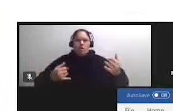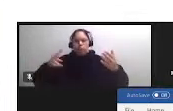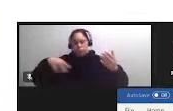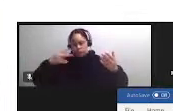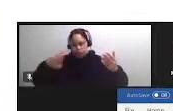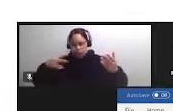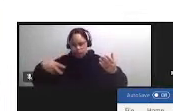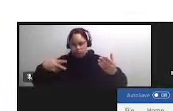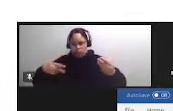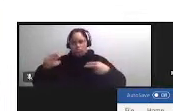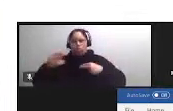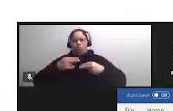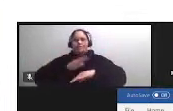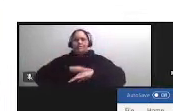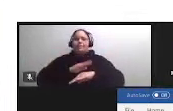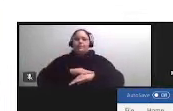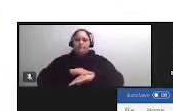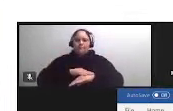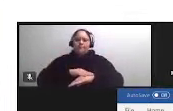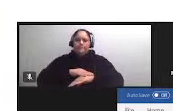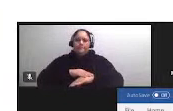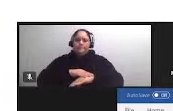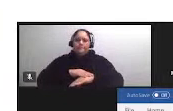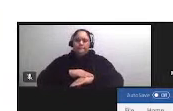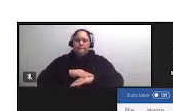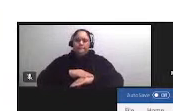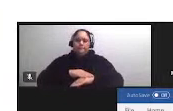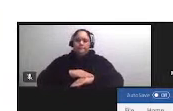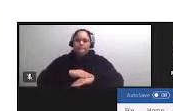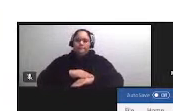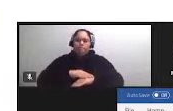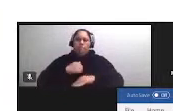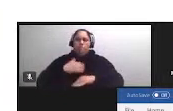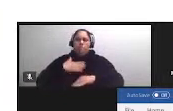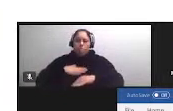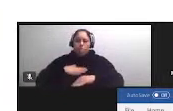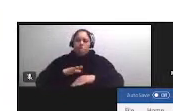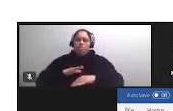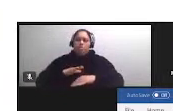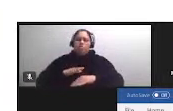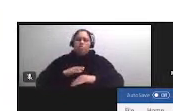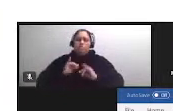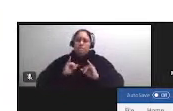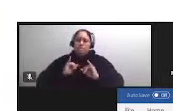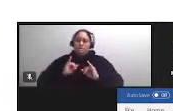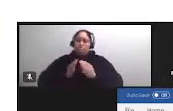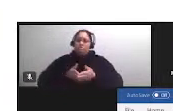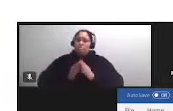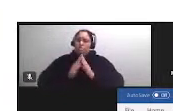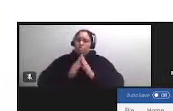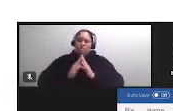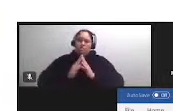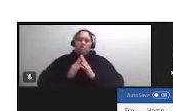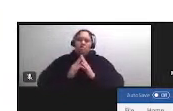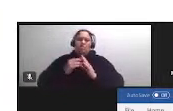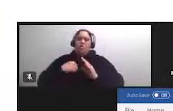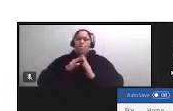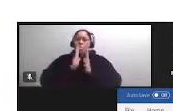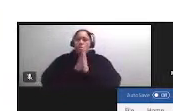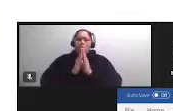short period of time. I want to seriously request that we